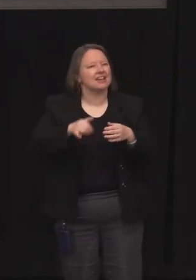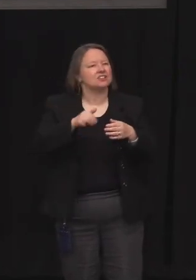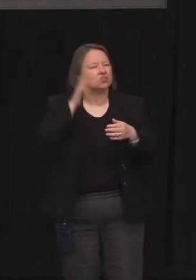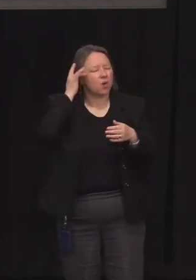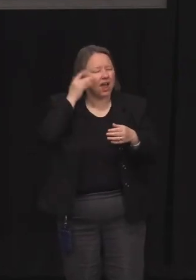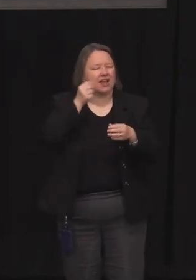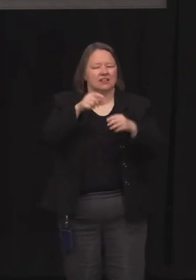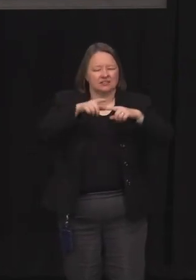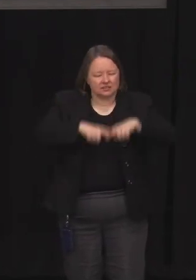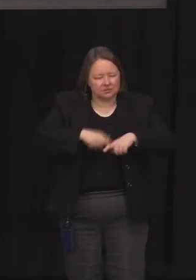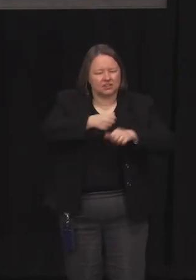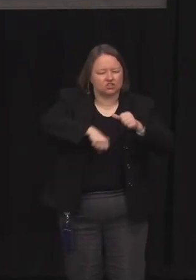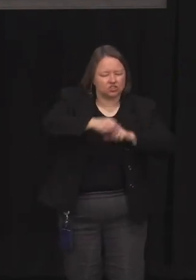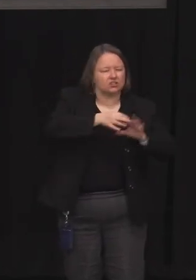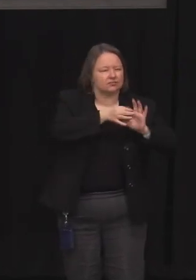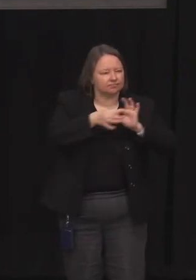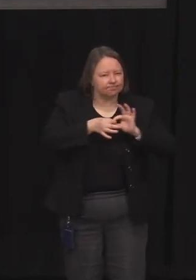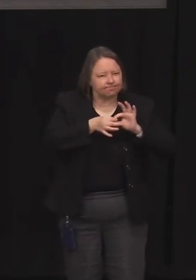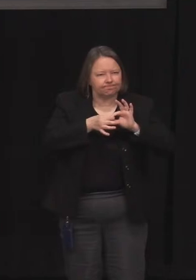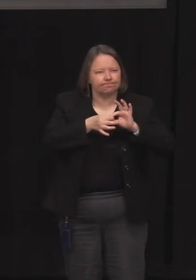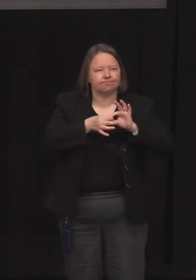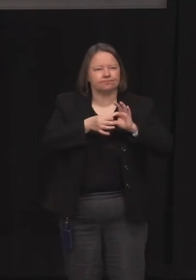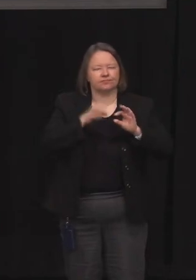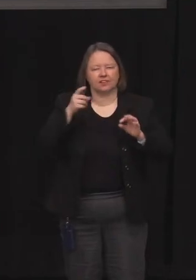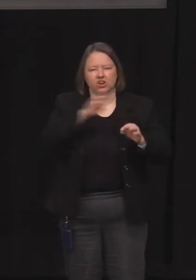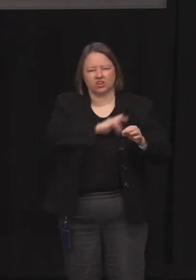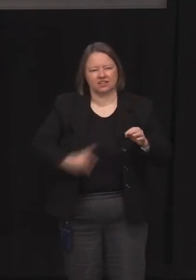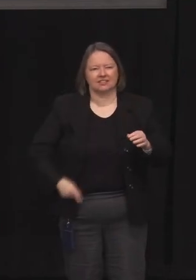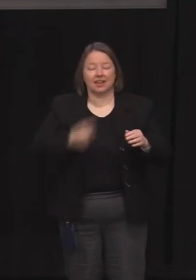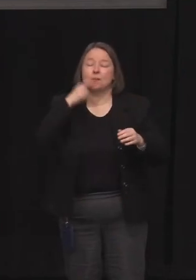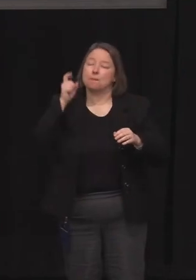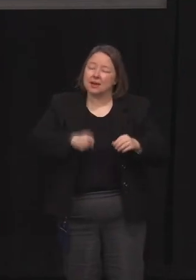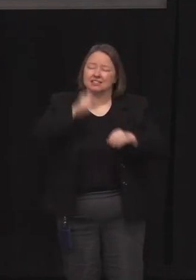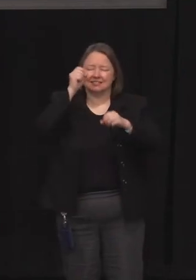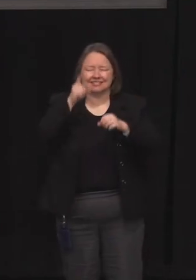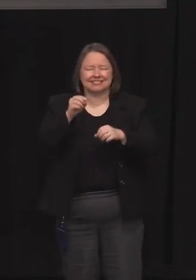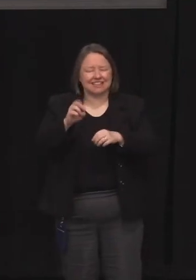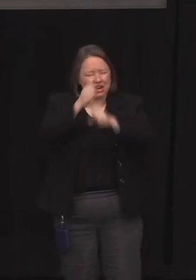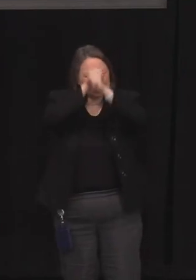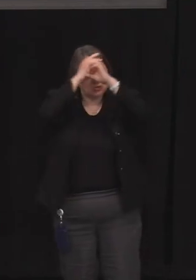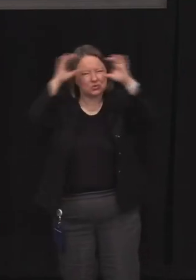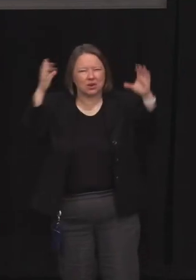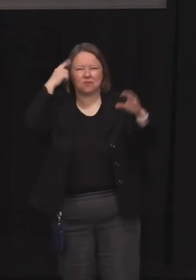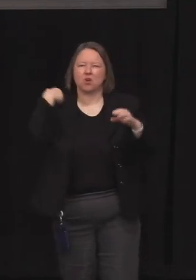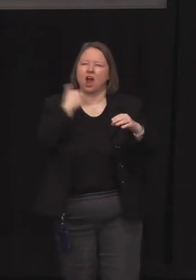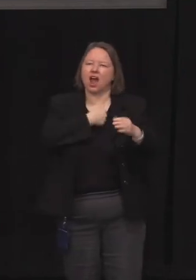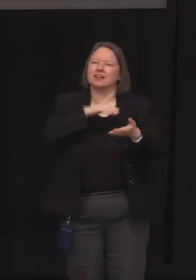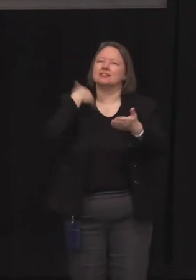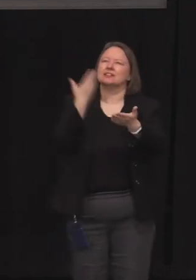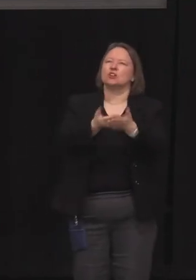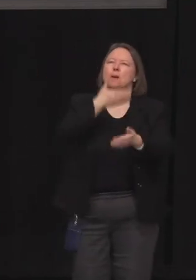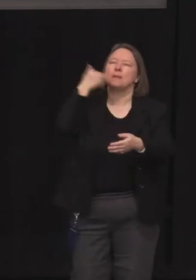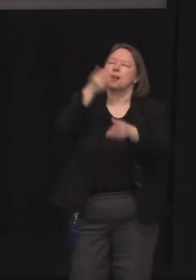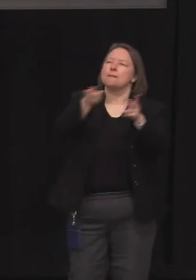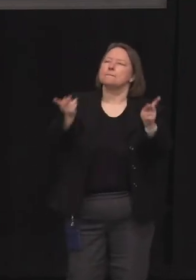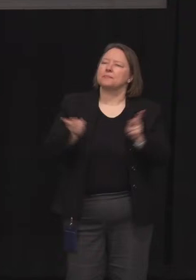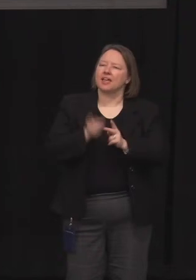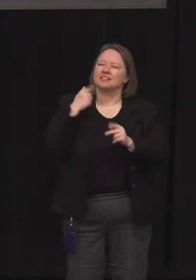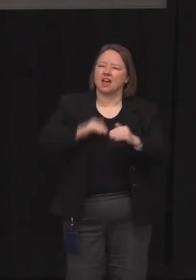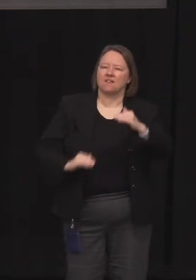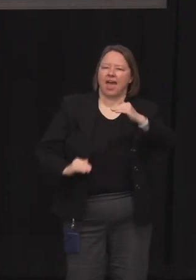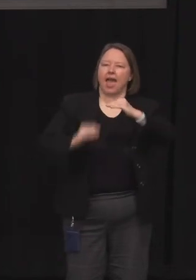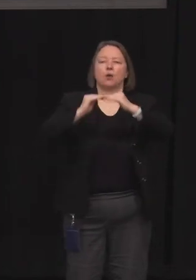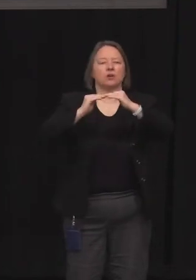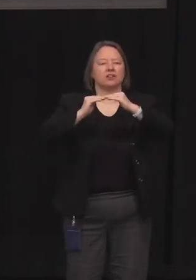structure of reality, King said. You see, we need to dare to dream because in order for us to get to a better place, a place of equity,